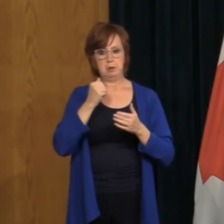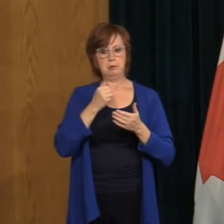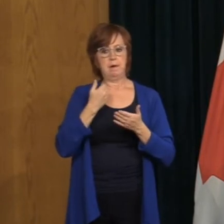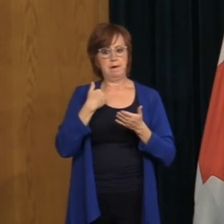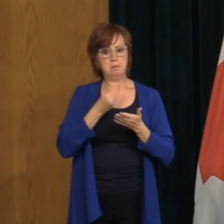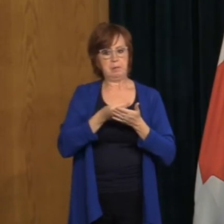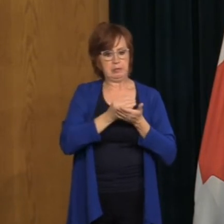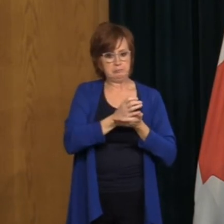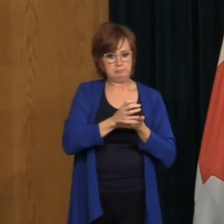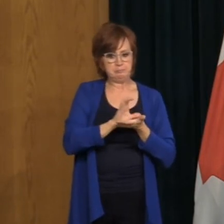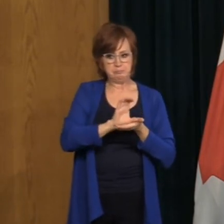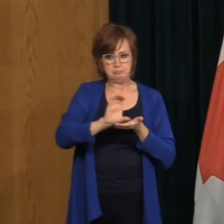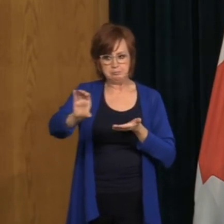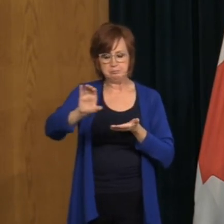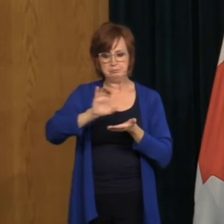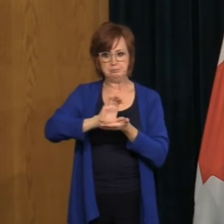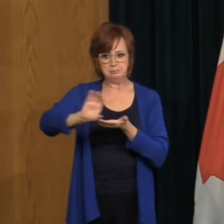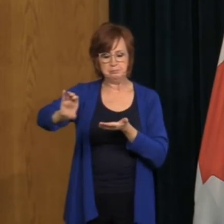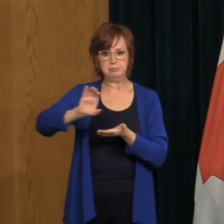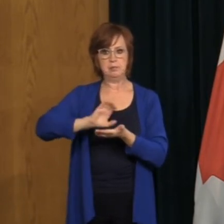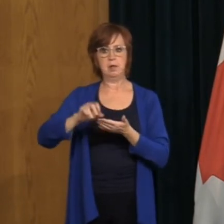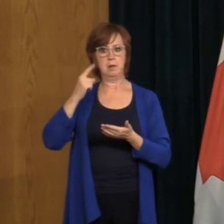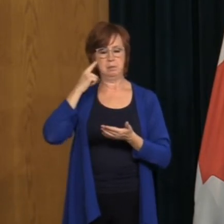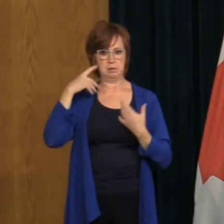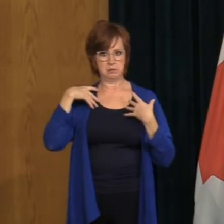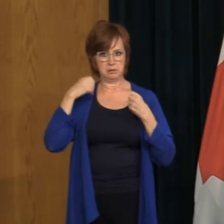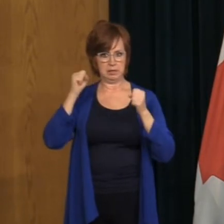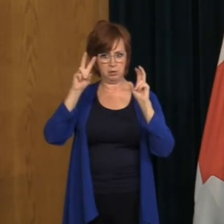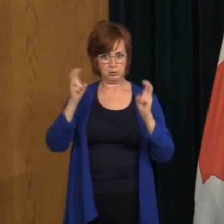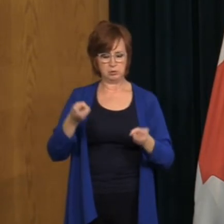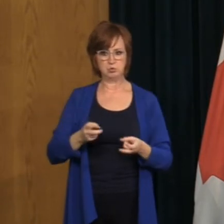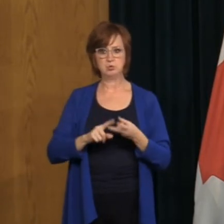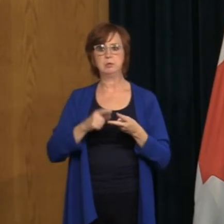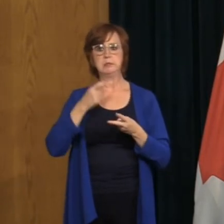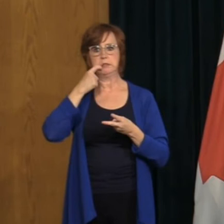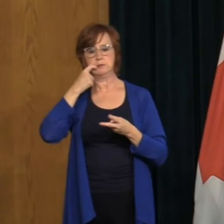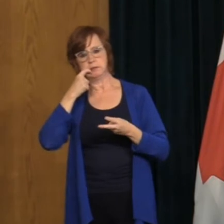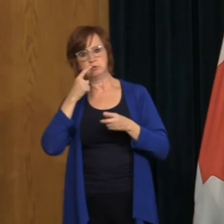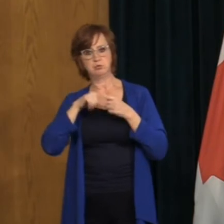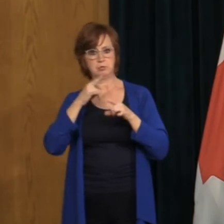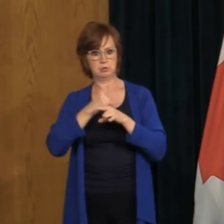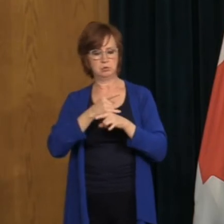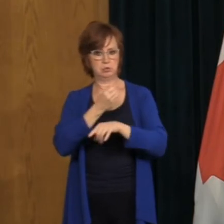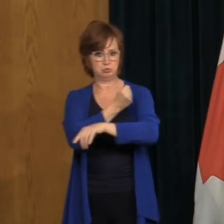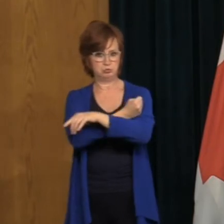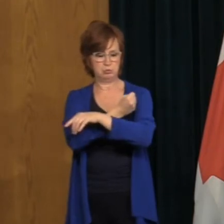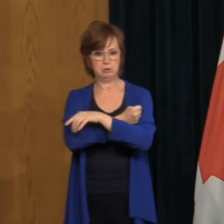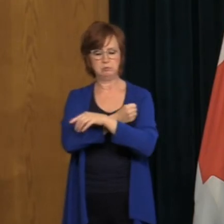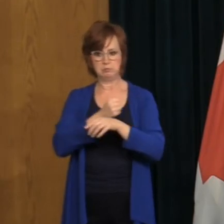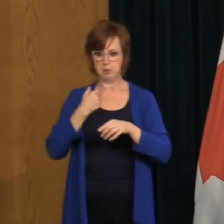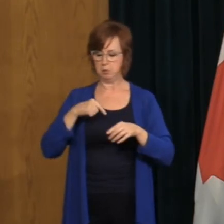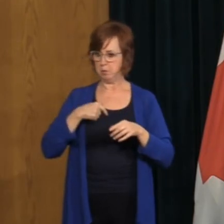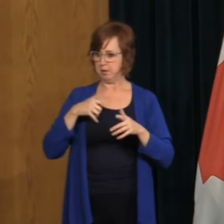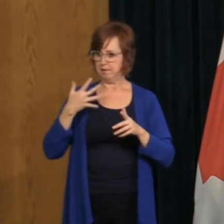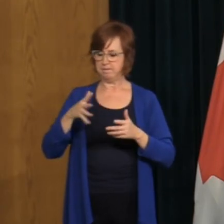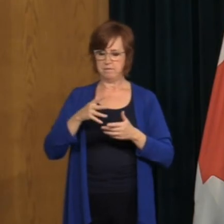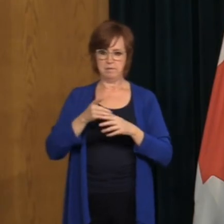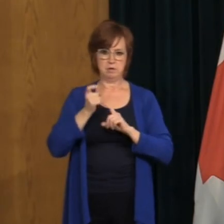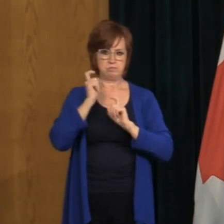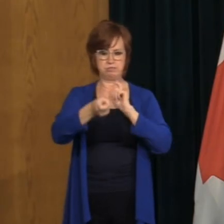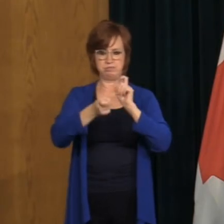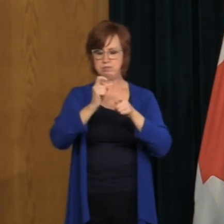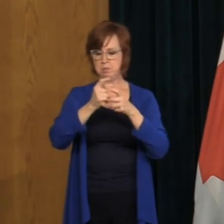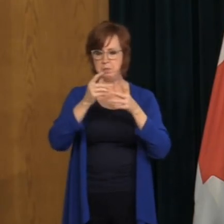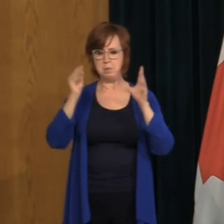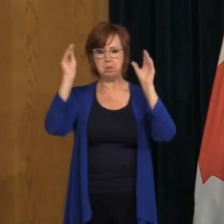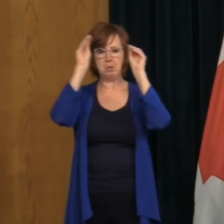funding to mental health and addictions care here in the province exponentially over the last couple of years, and we need to commit to continuing